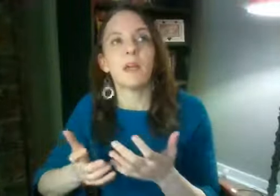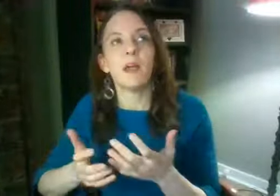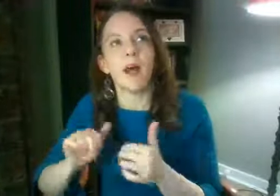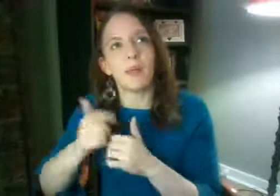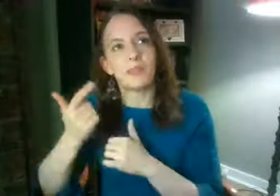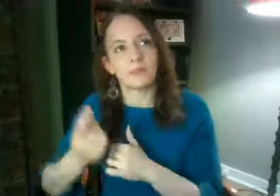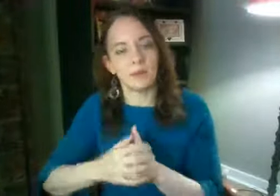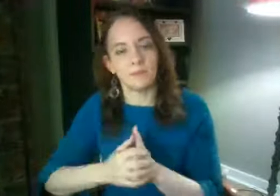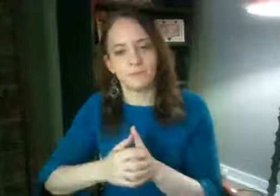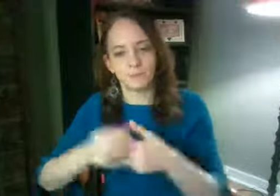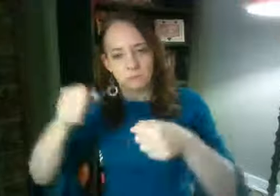How about this one?